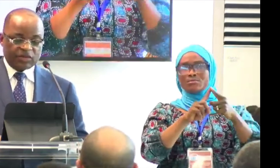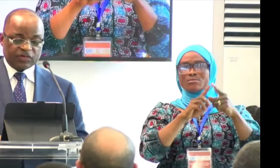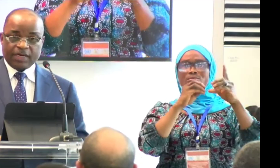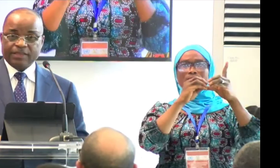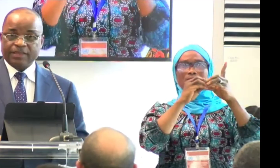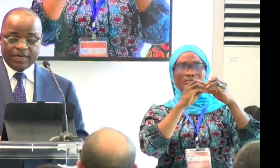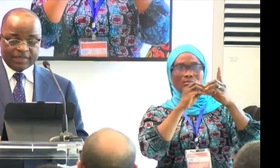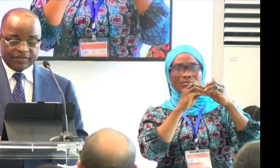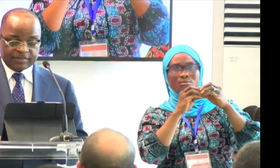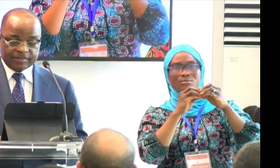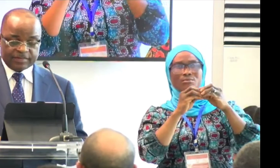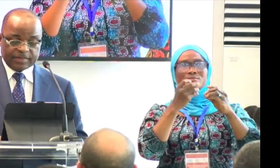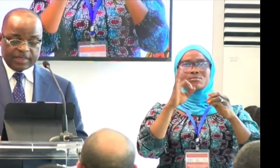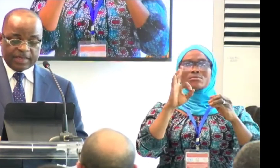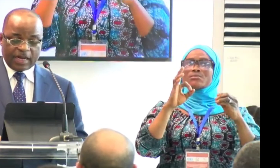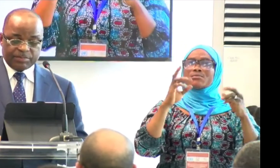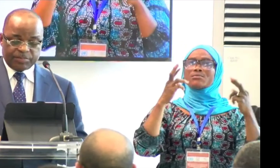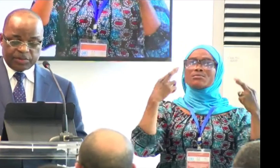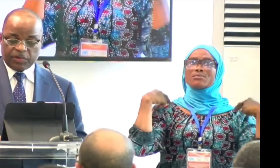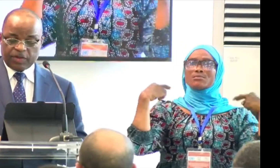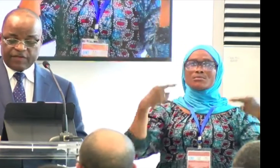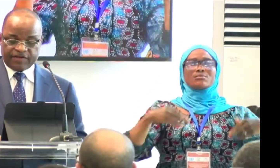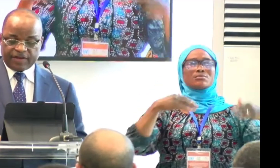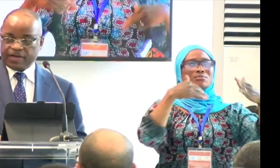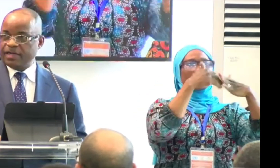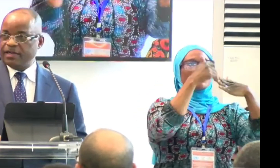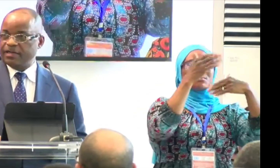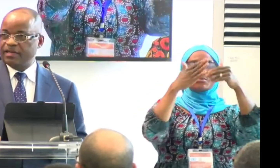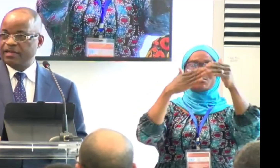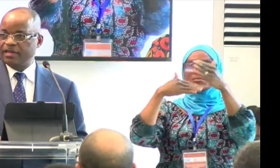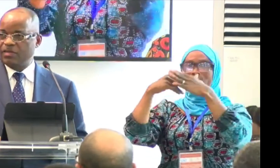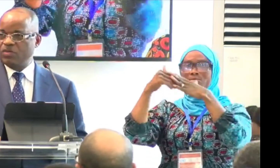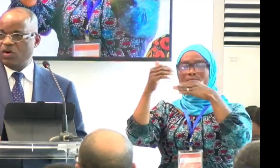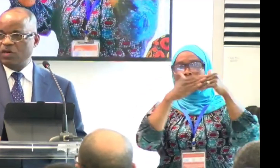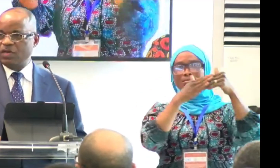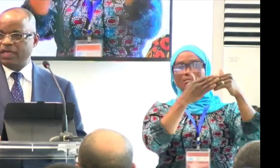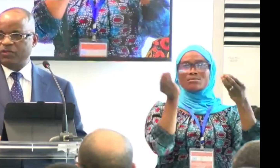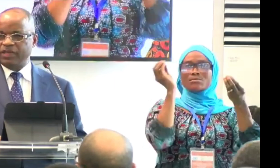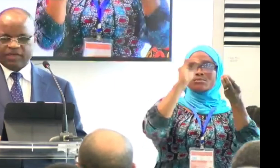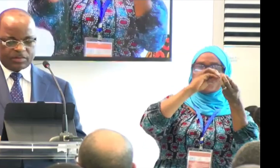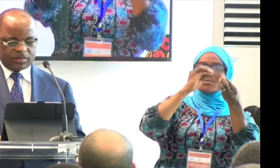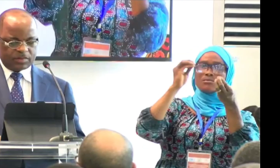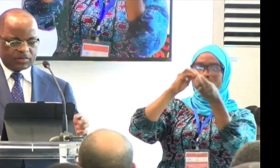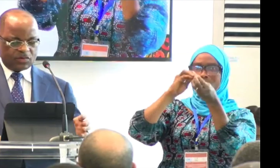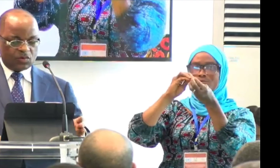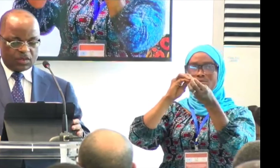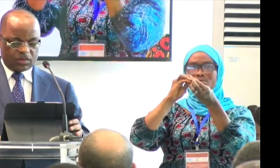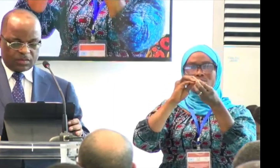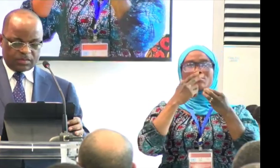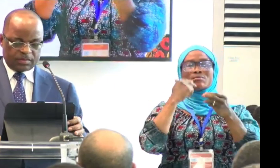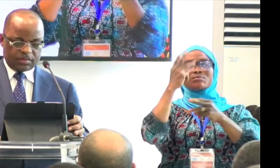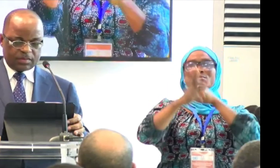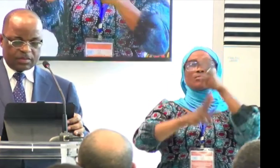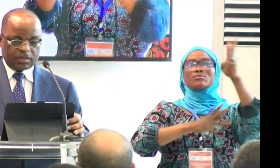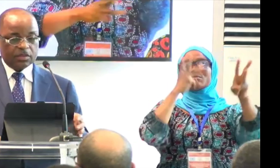revitalize multilateralism and build a fairer, more equitable